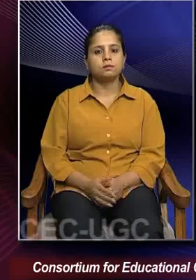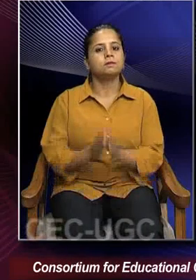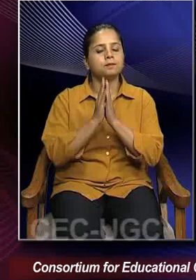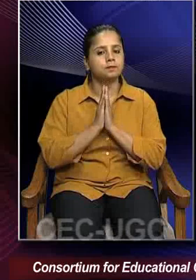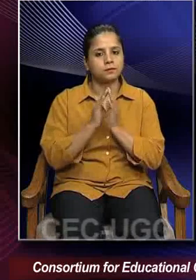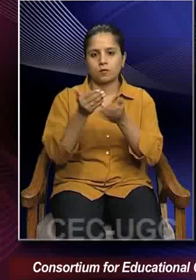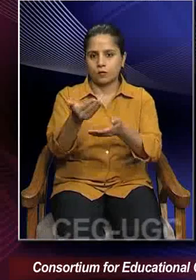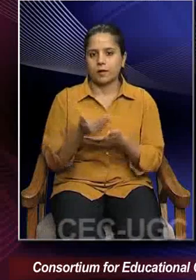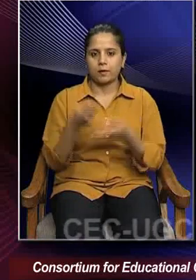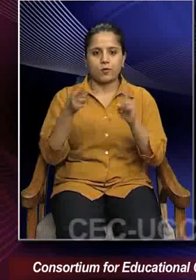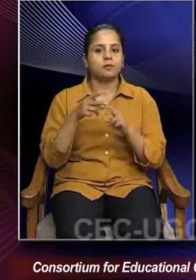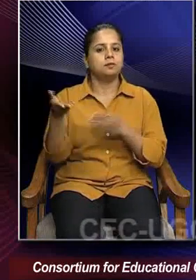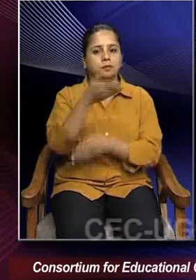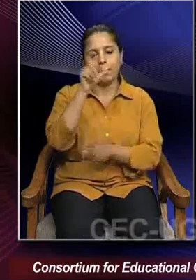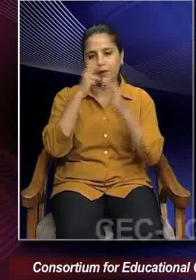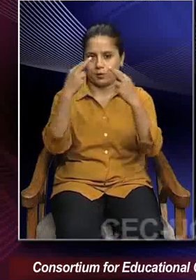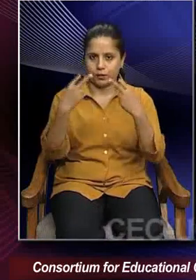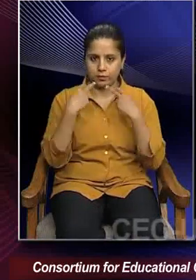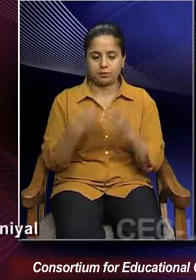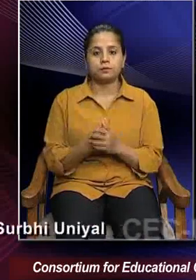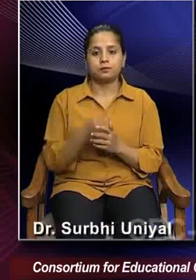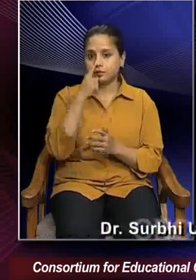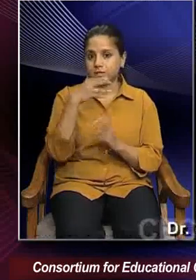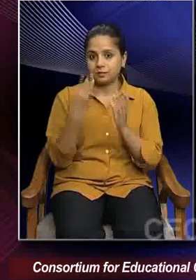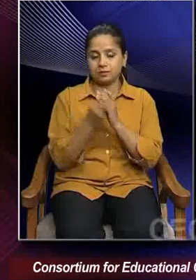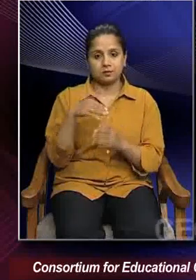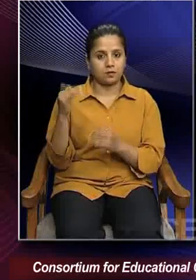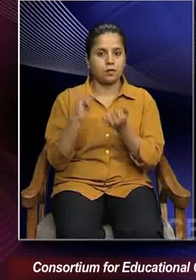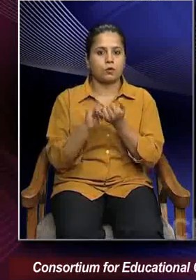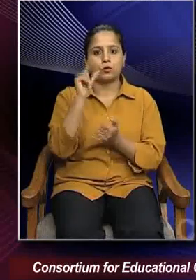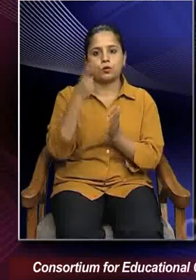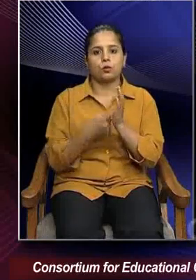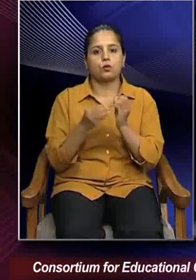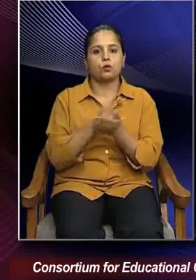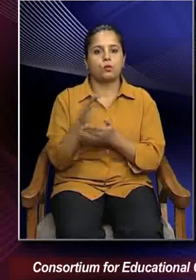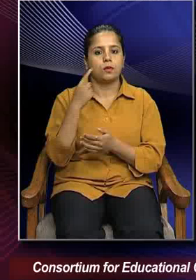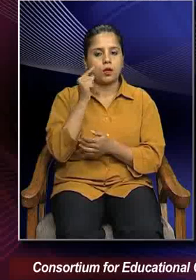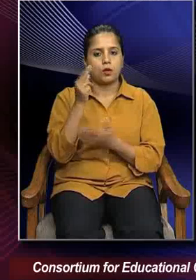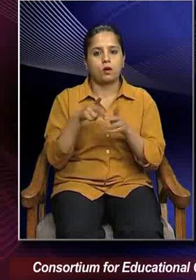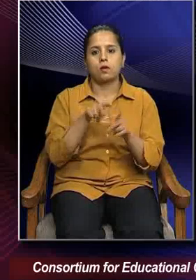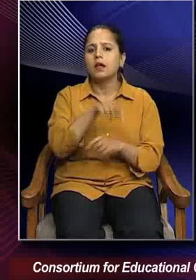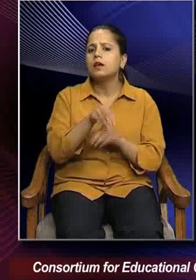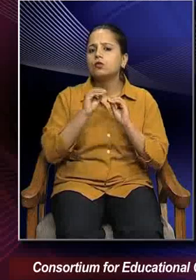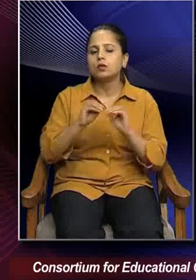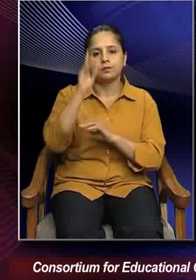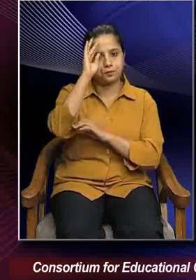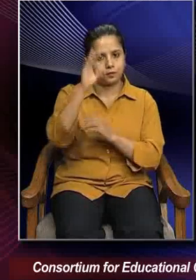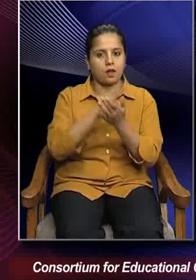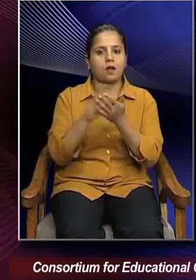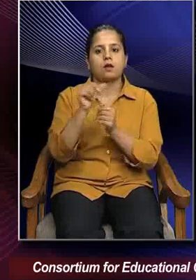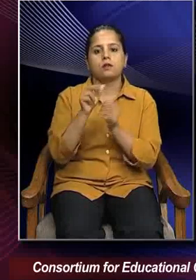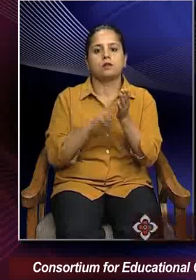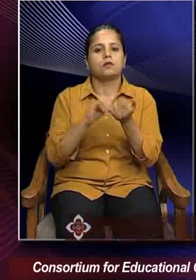Namaskar and welcome back, viewers. You're with me, Surbhi Unyal, and I teach philosophy at Hansraj